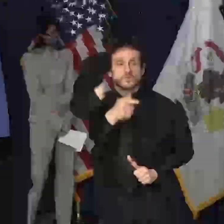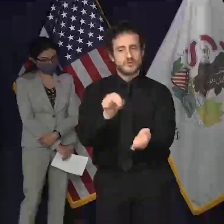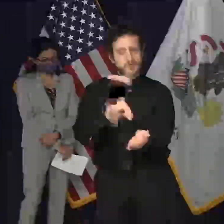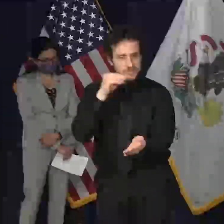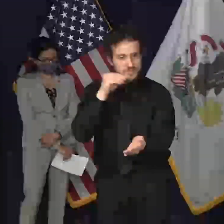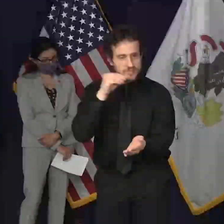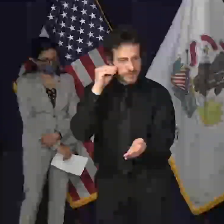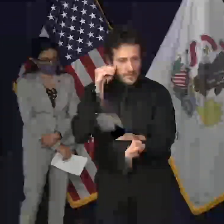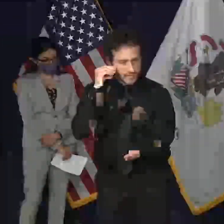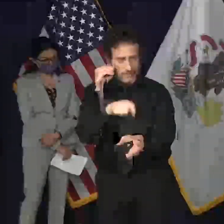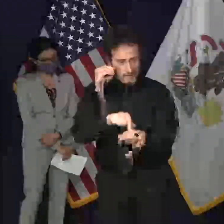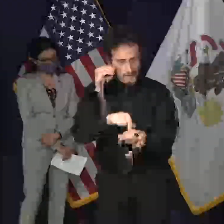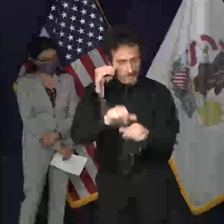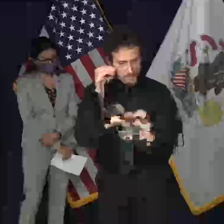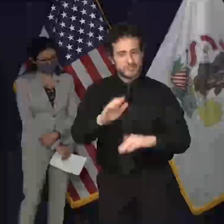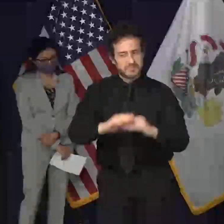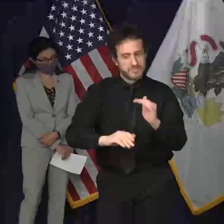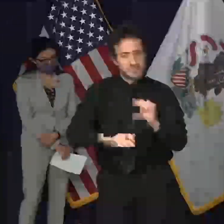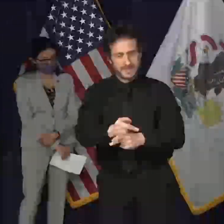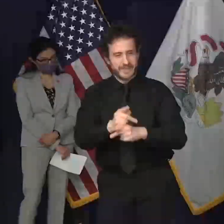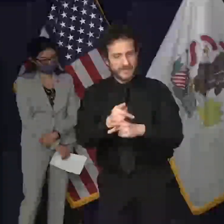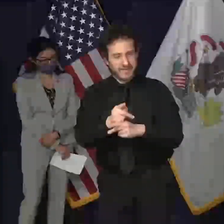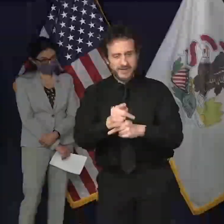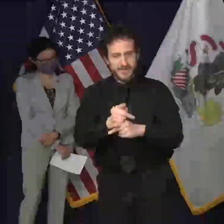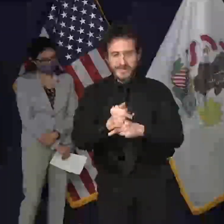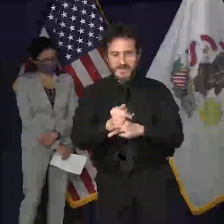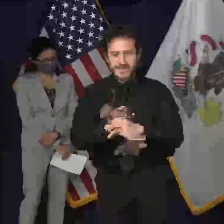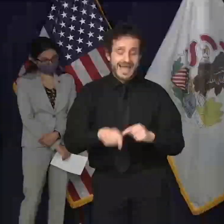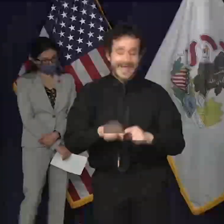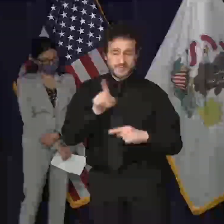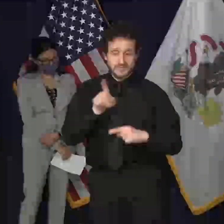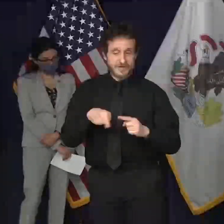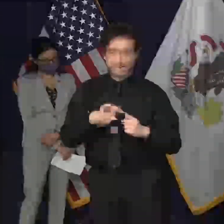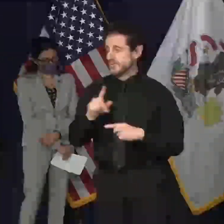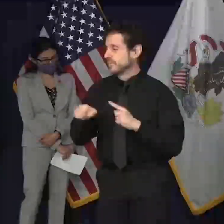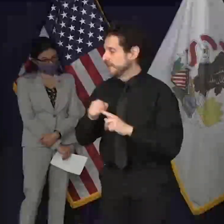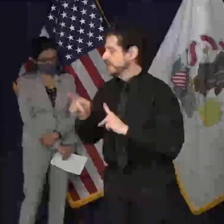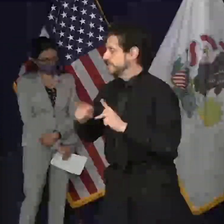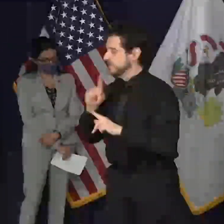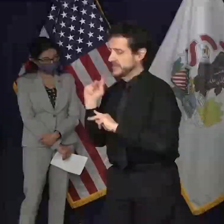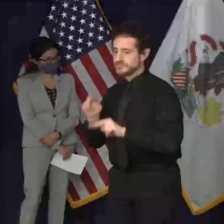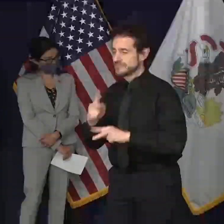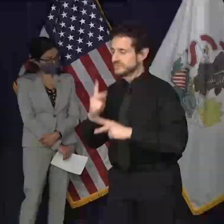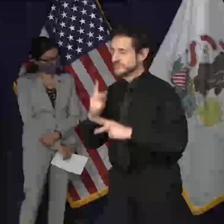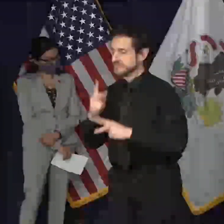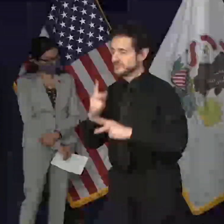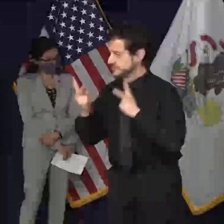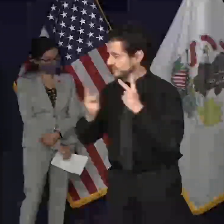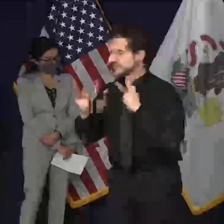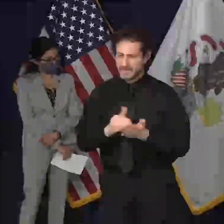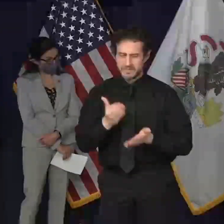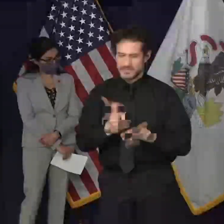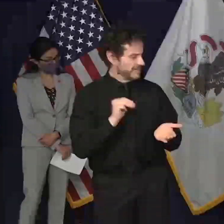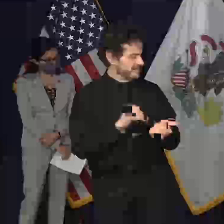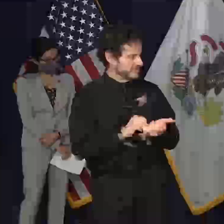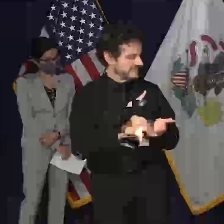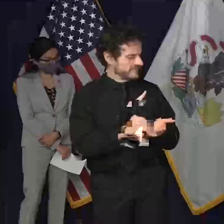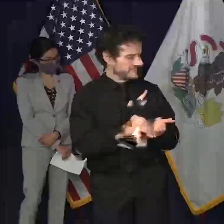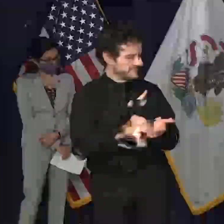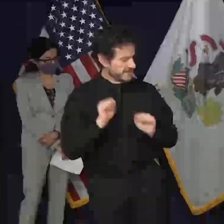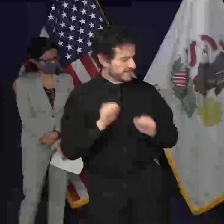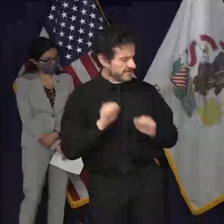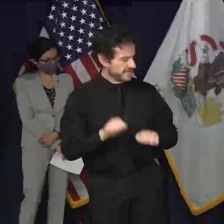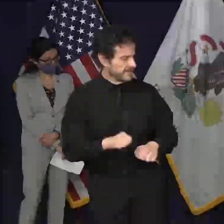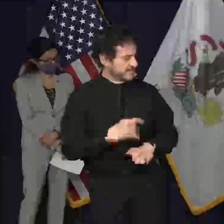couldn't speak to what the timing would be for lifting restrictions on nursing homes, but perhaps Dr. Zika has an opinion.